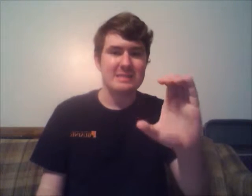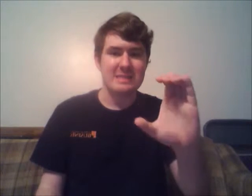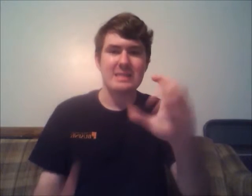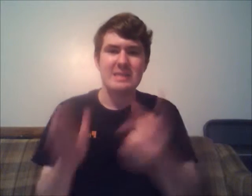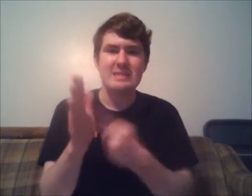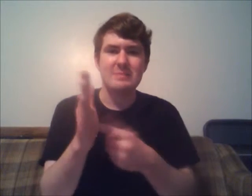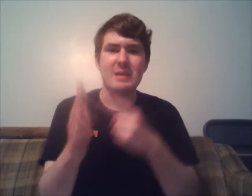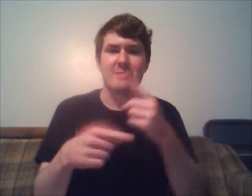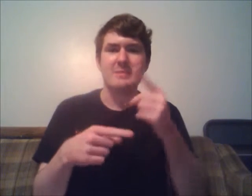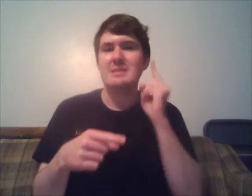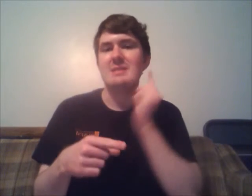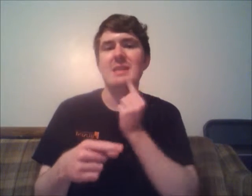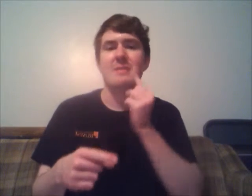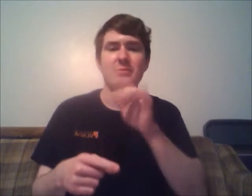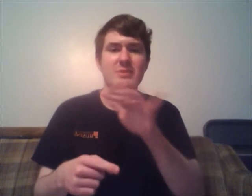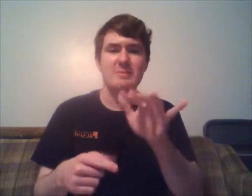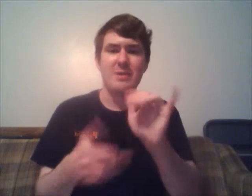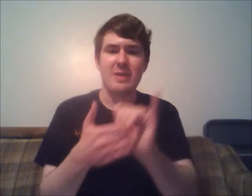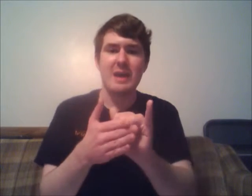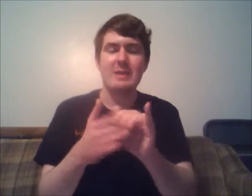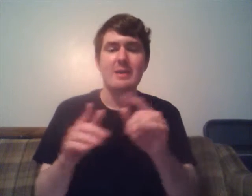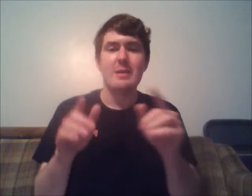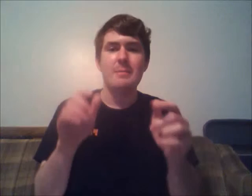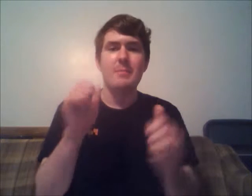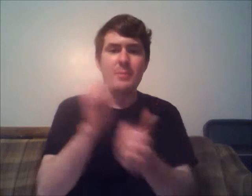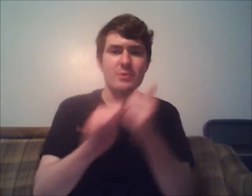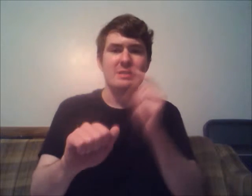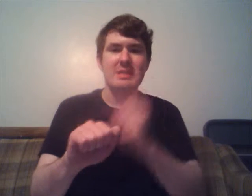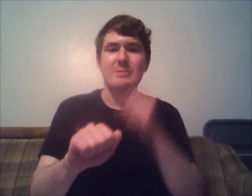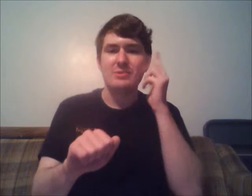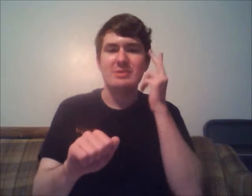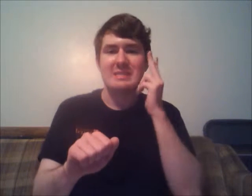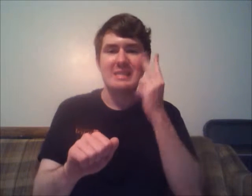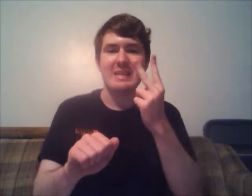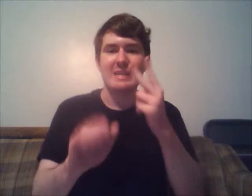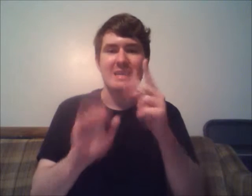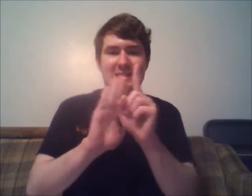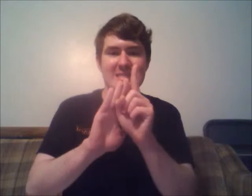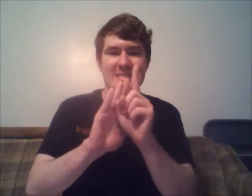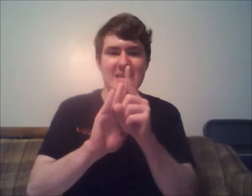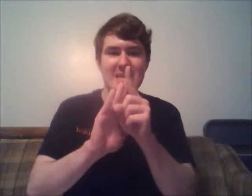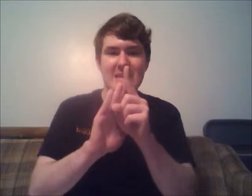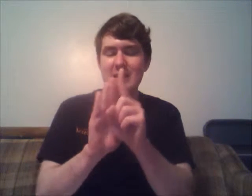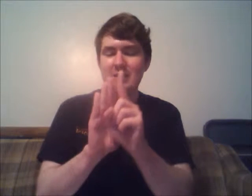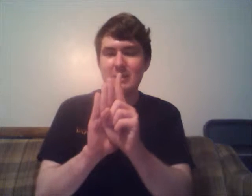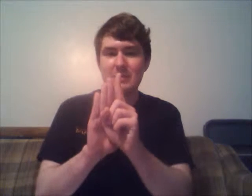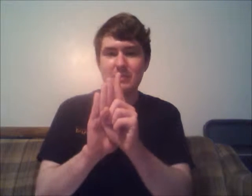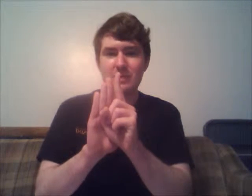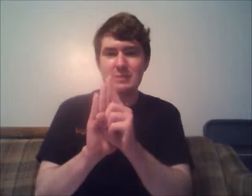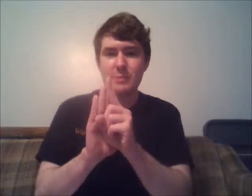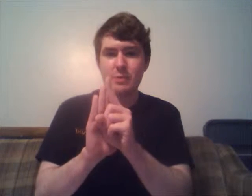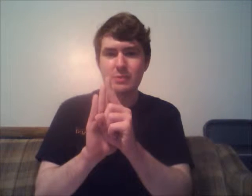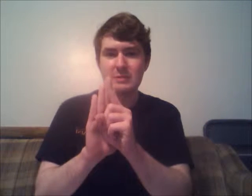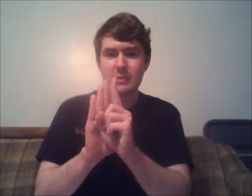SEC. Sometimes the deaf will spell that. Most of the time you'll see second. It's going to be really small,